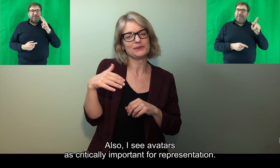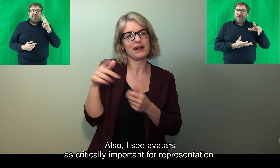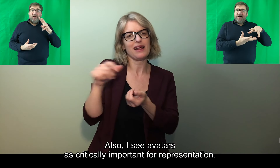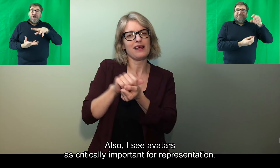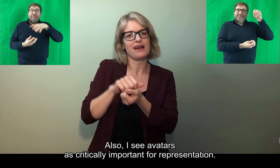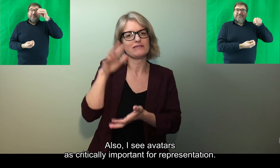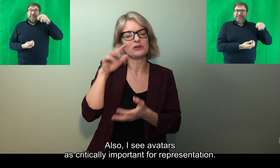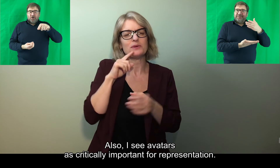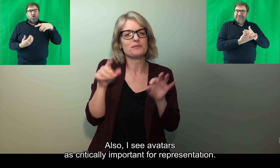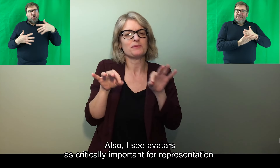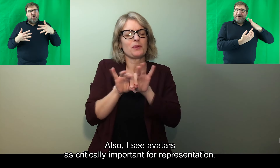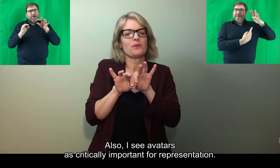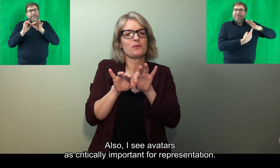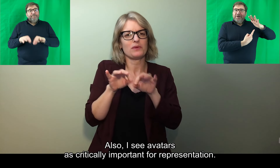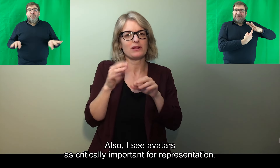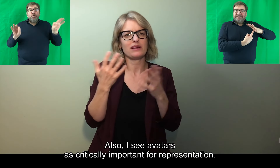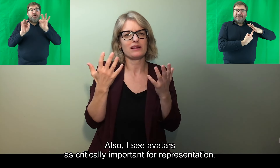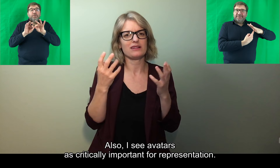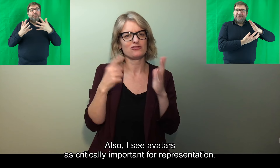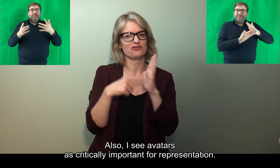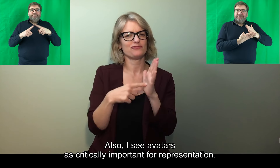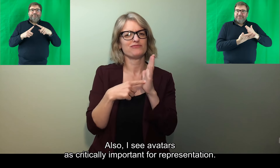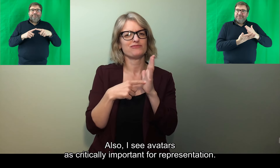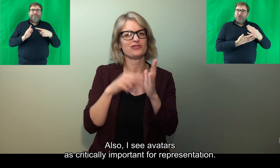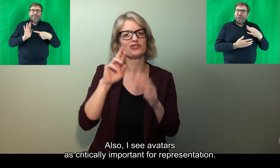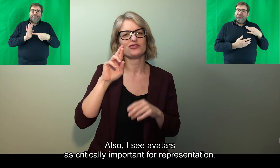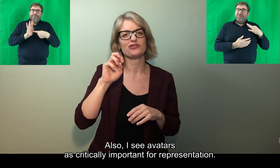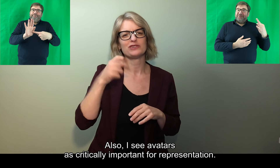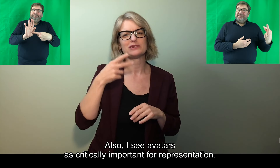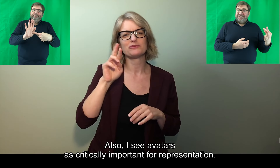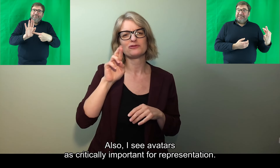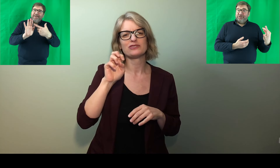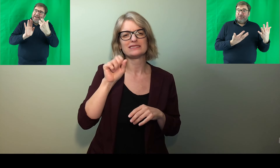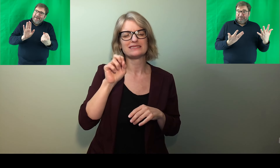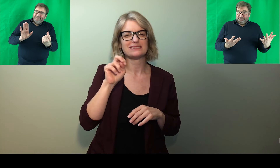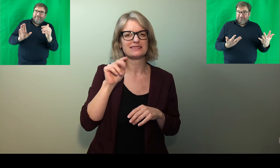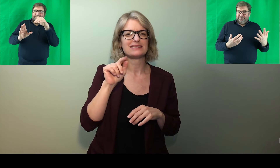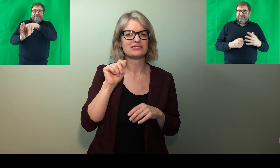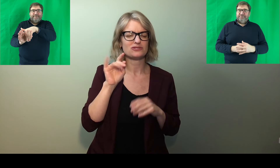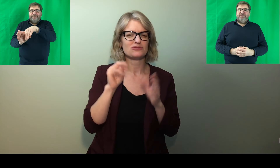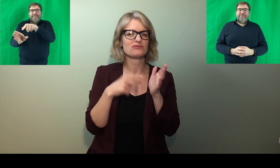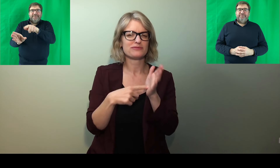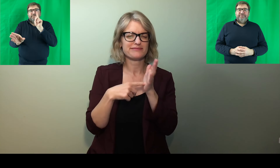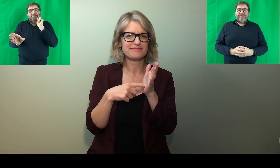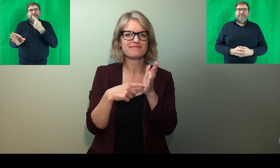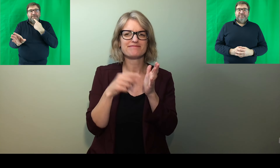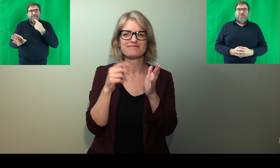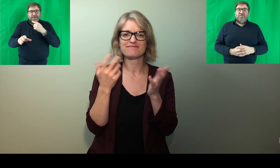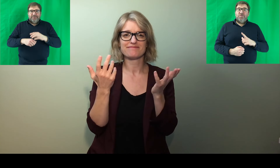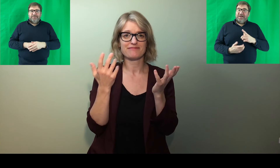Also, I see avatars as critically important for representation.